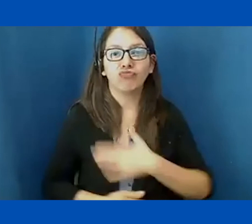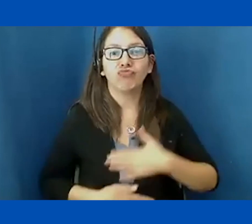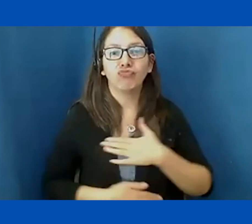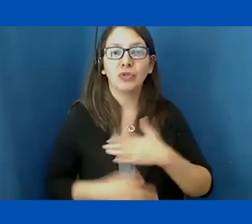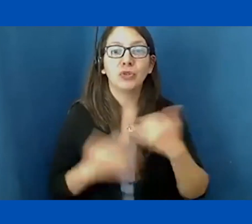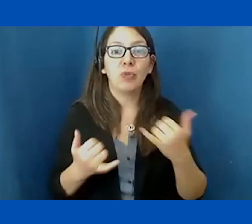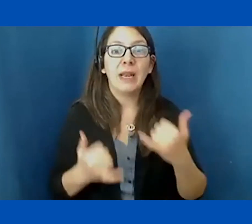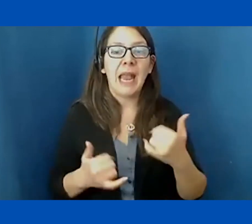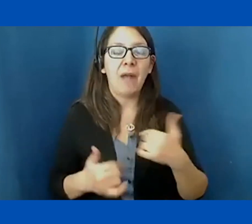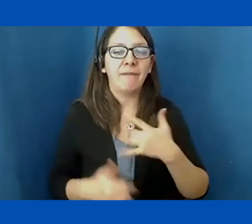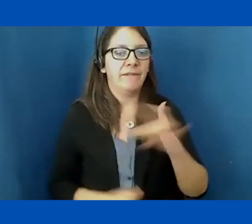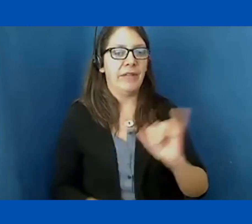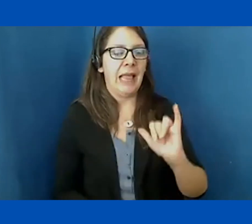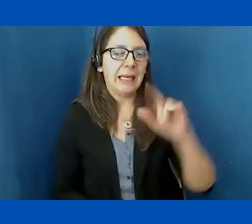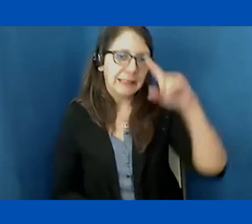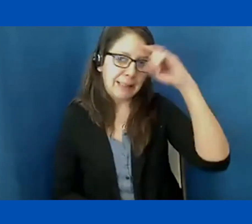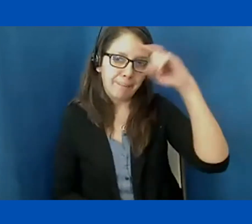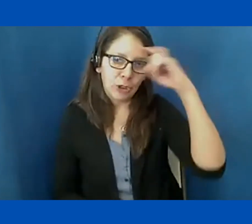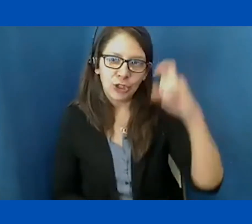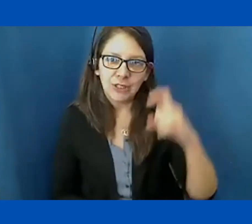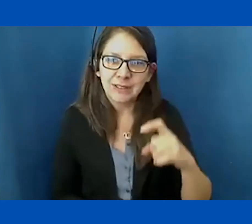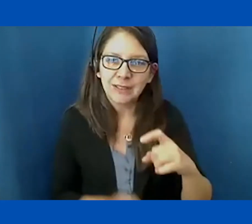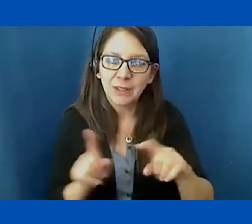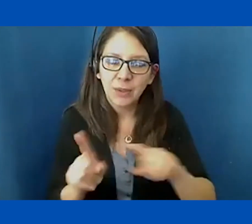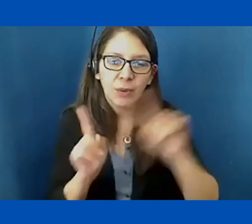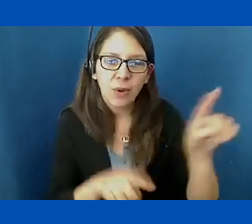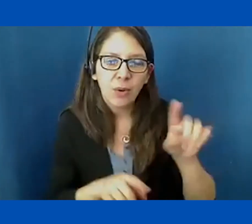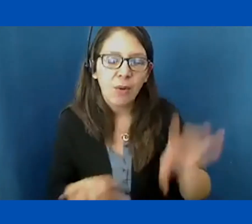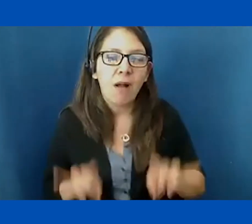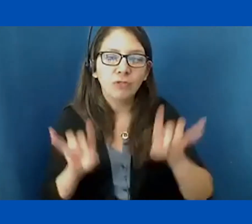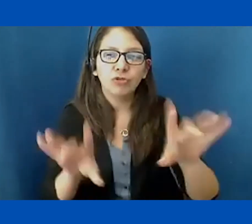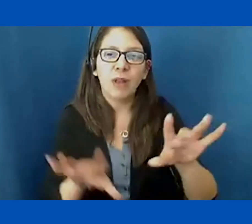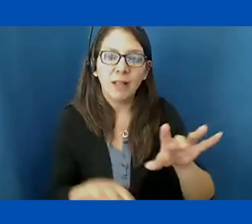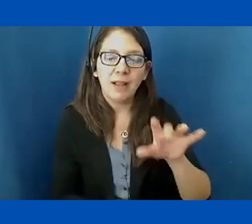summer. Nice. Go down to Australia. They're starting to,